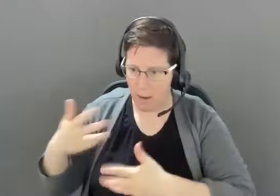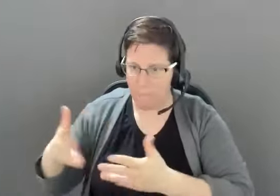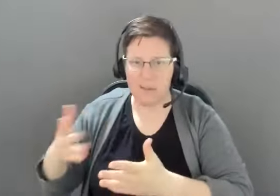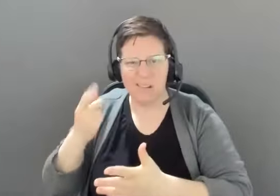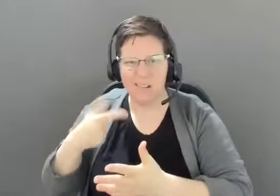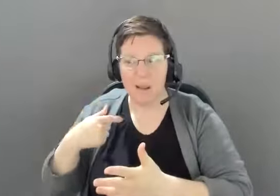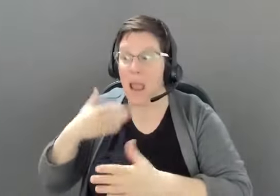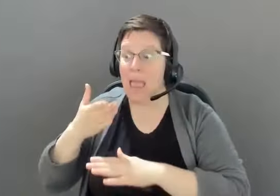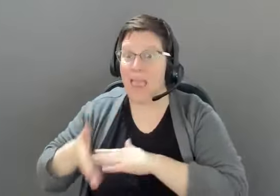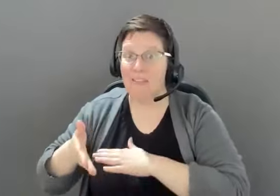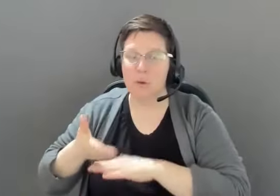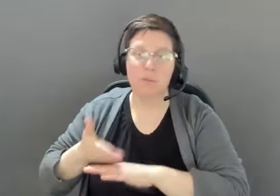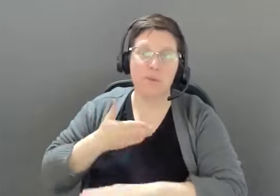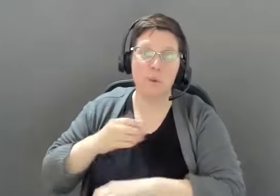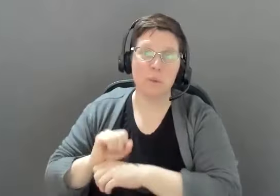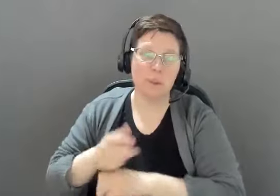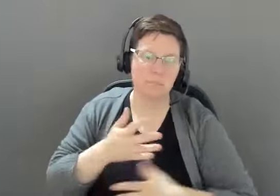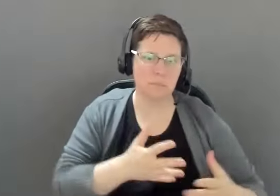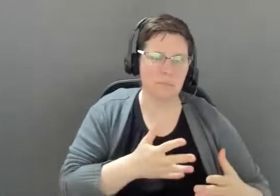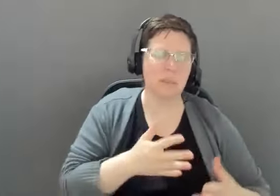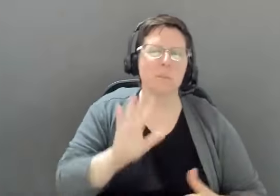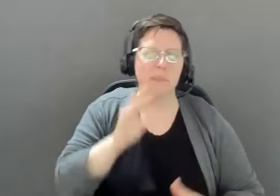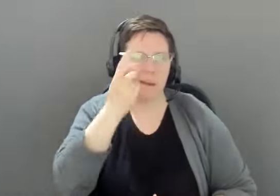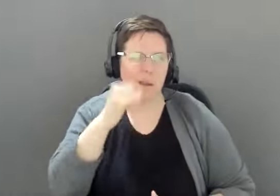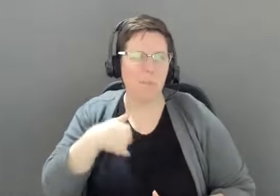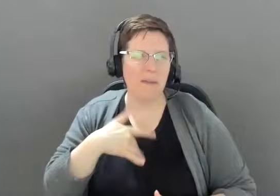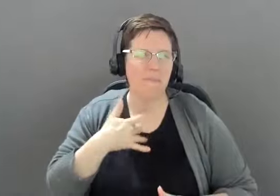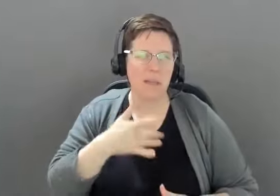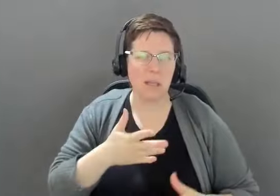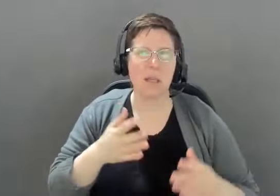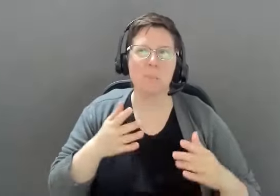side, but I think it would have been really helpful if we could have some of that more formal and organized